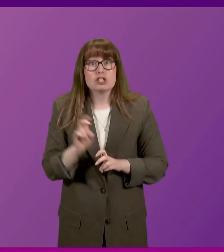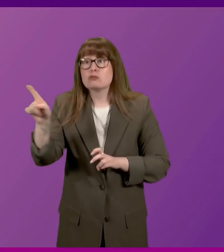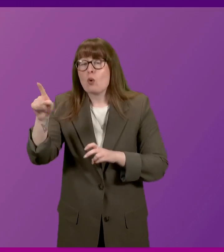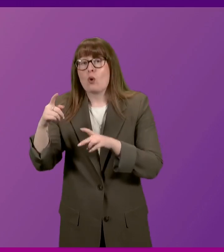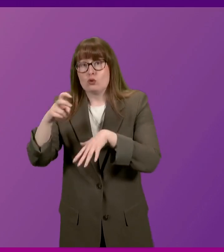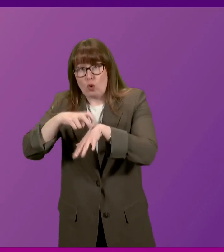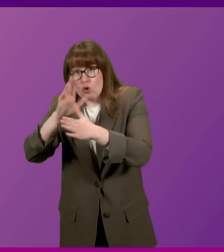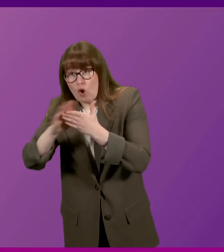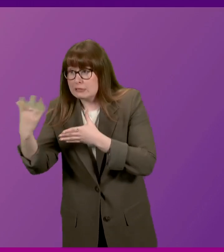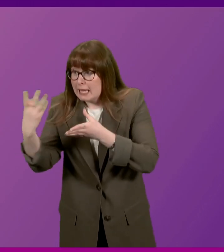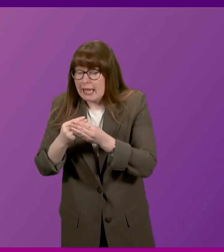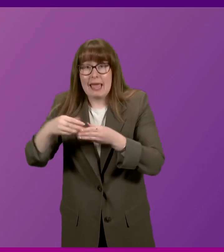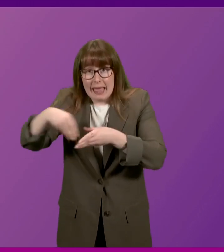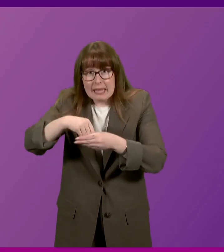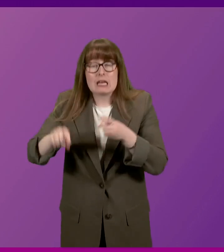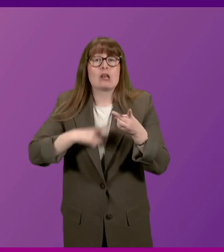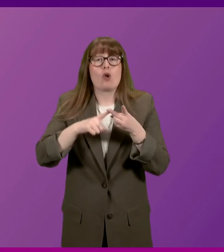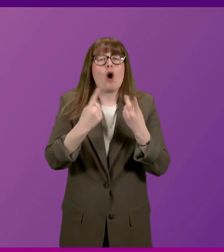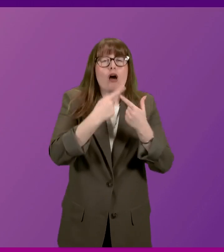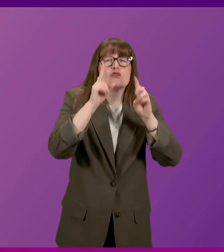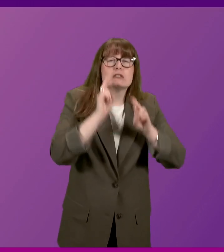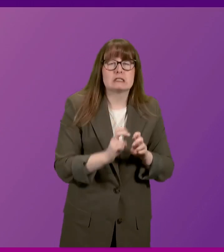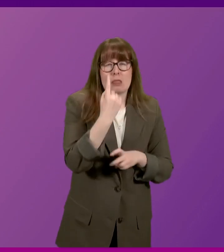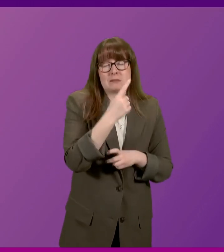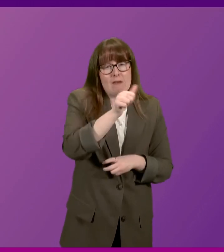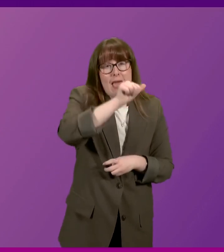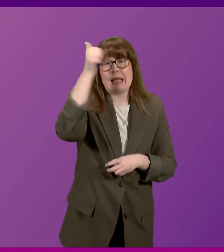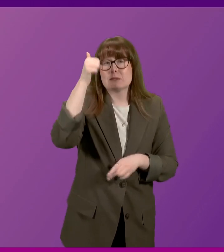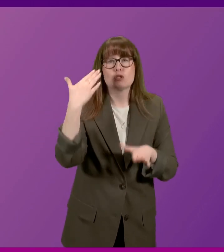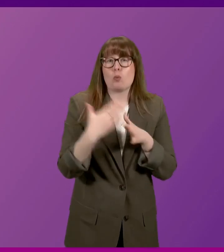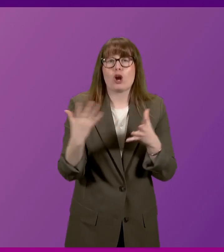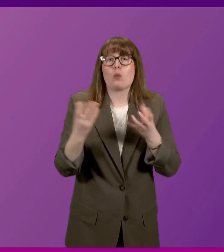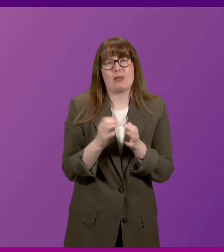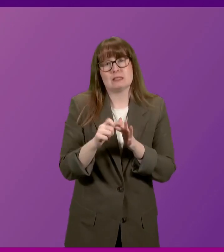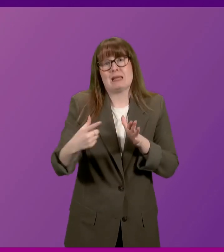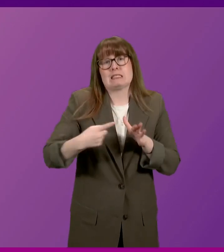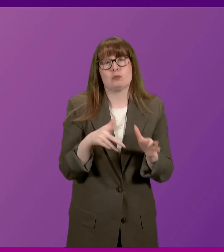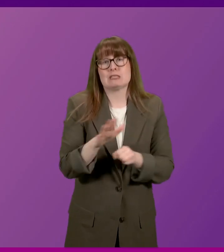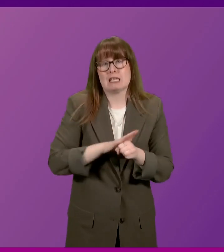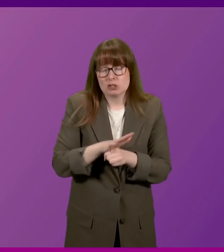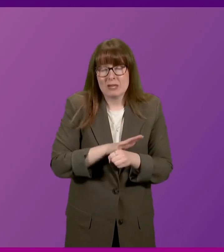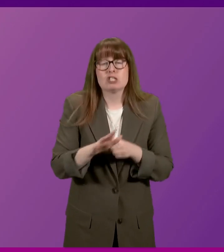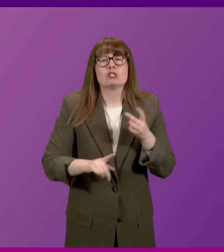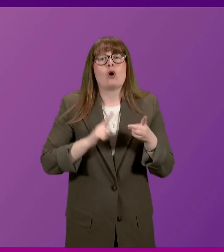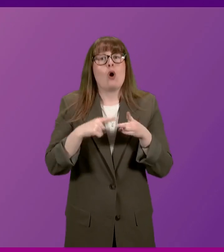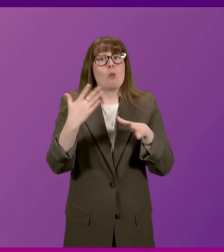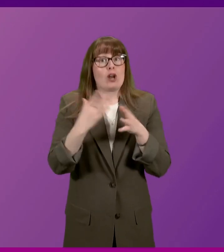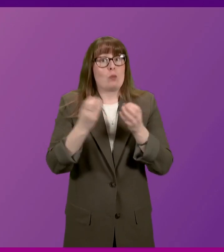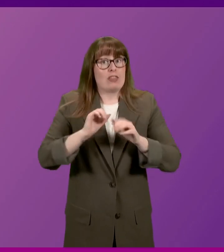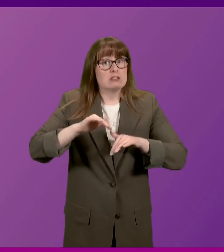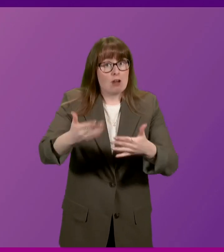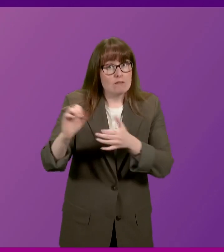Dr Horton, bring together researchers who have expertise in working around domestic abuse, but working with service providers,